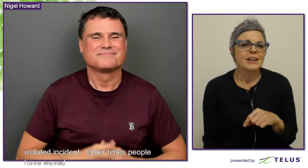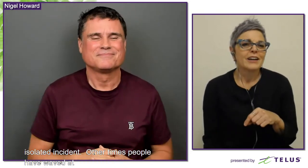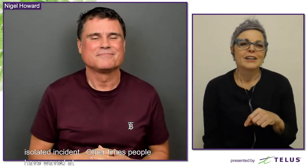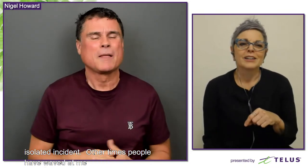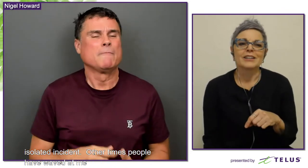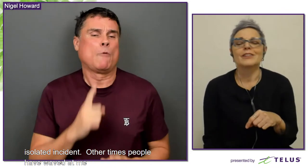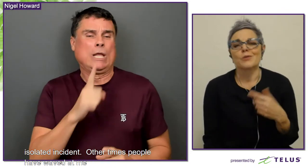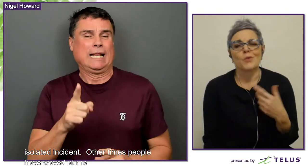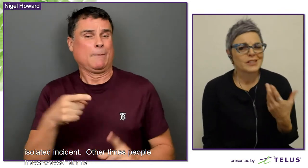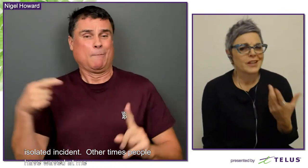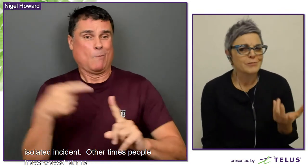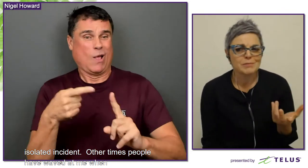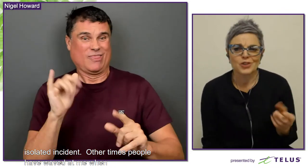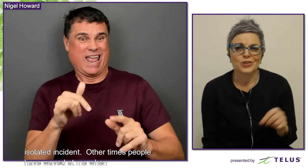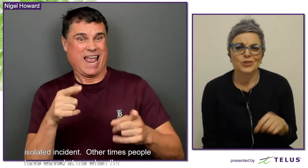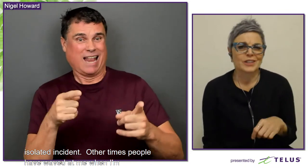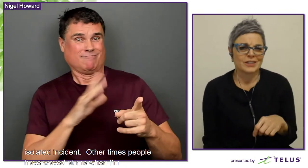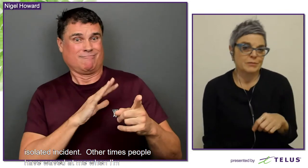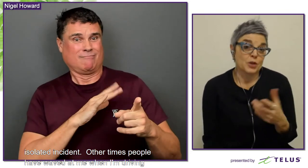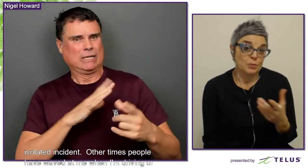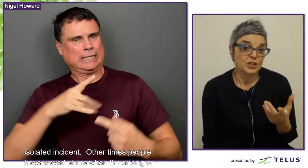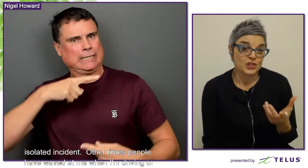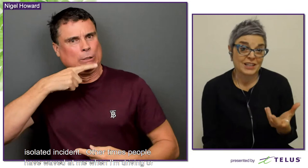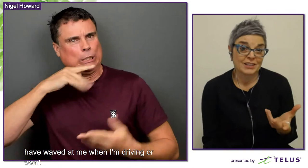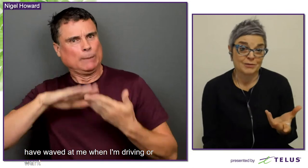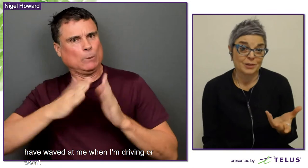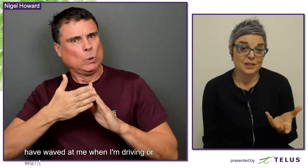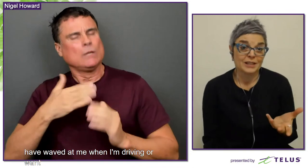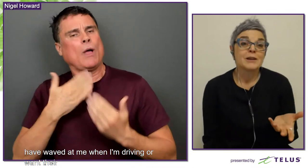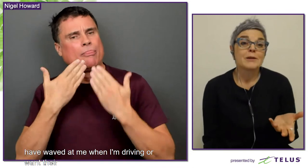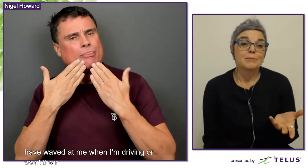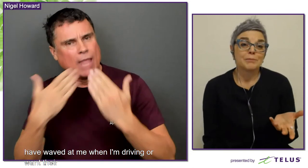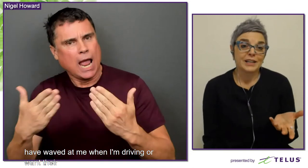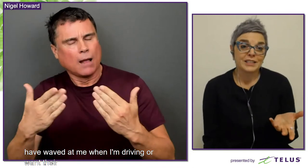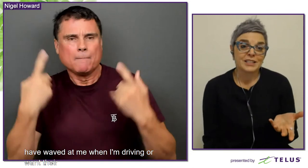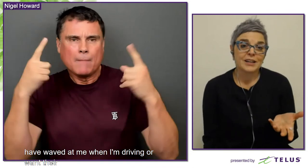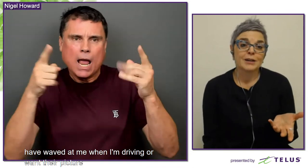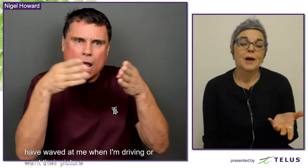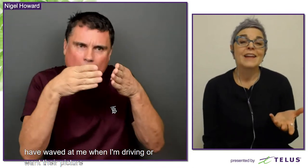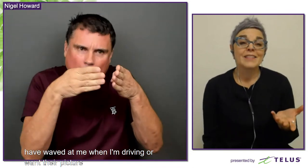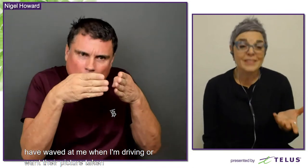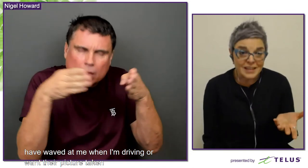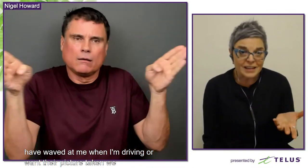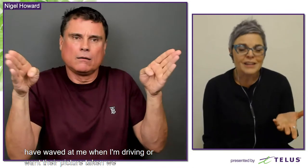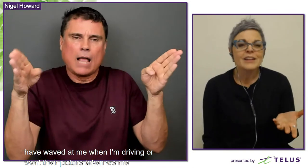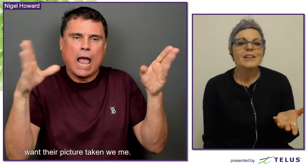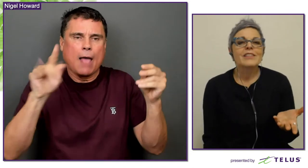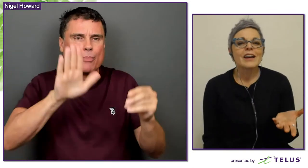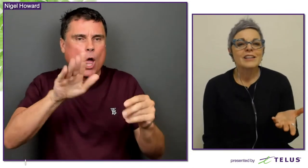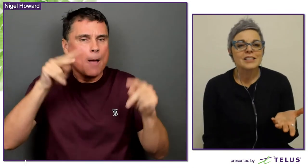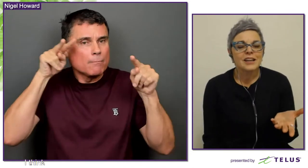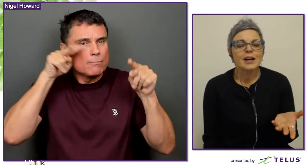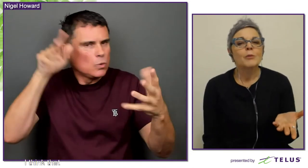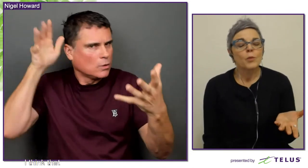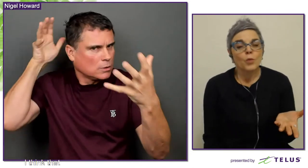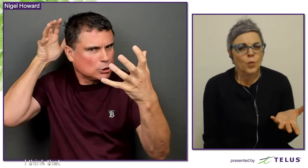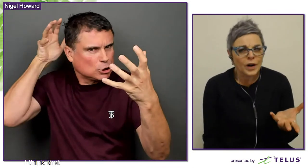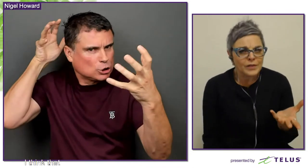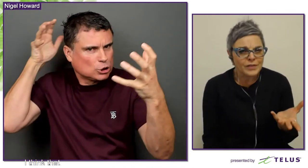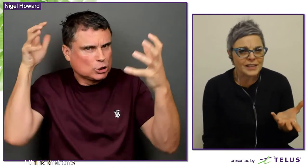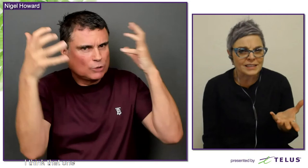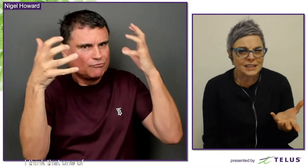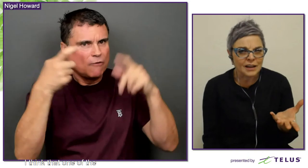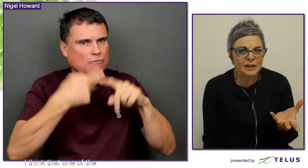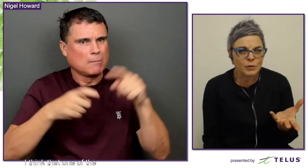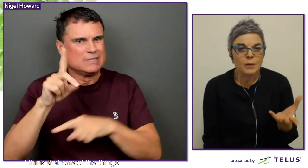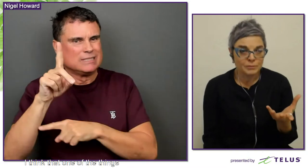driving. They want to have my picture, their picture taken with me. But I think that one